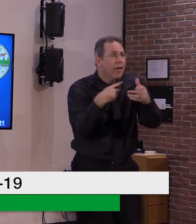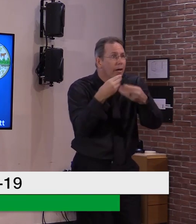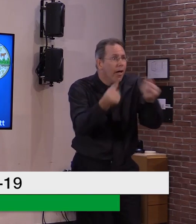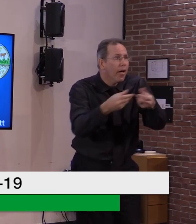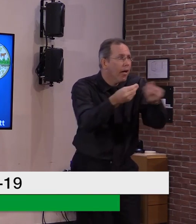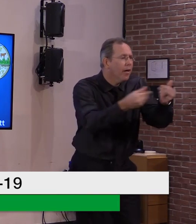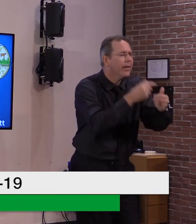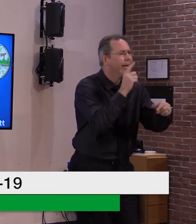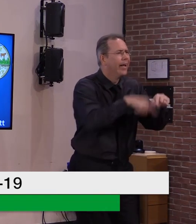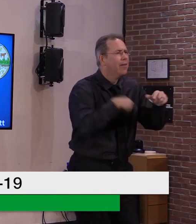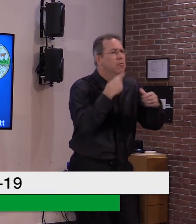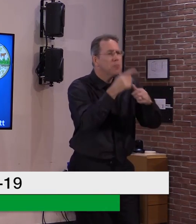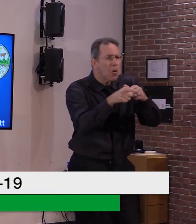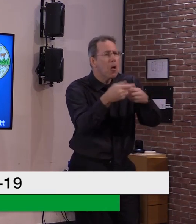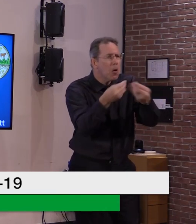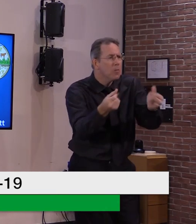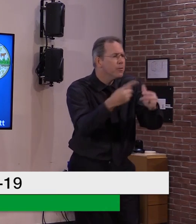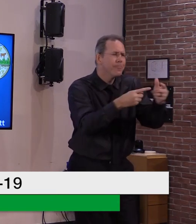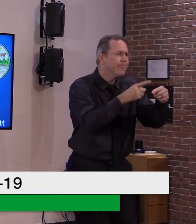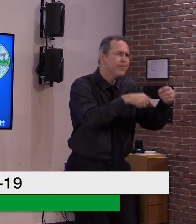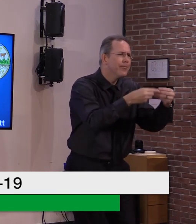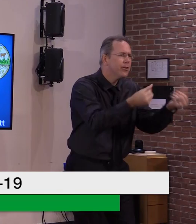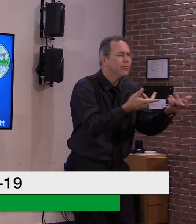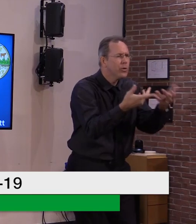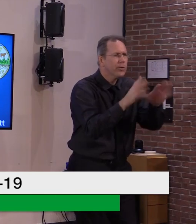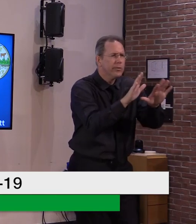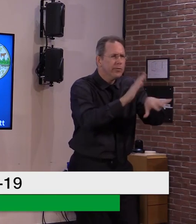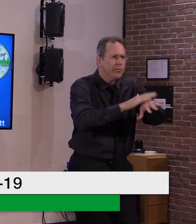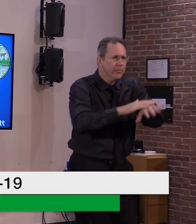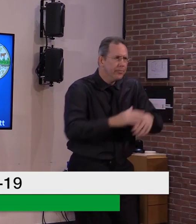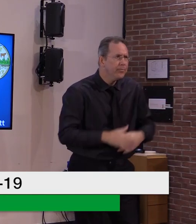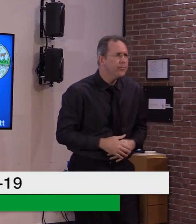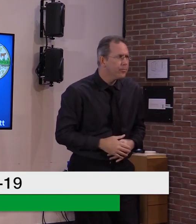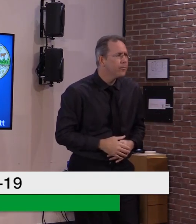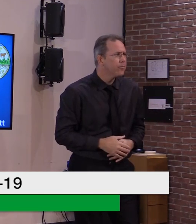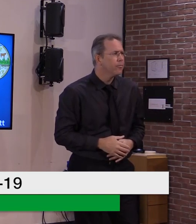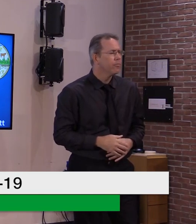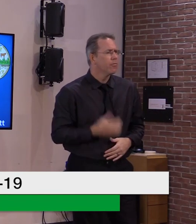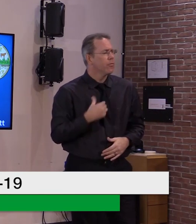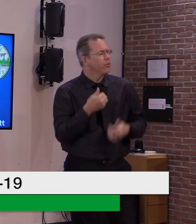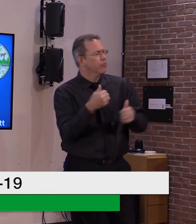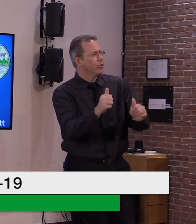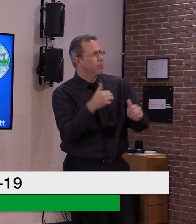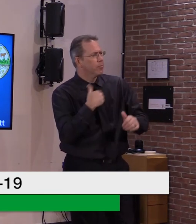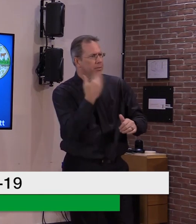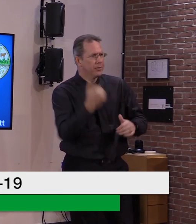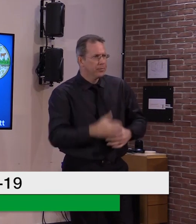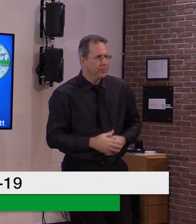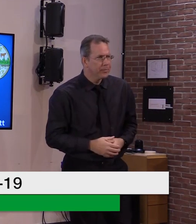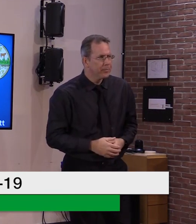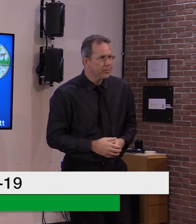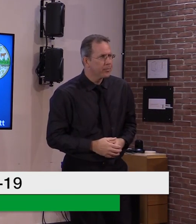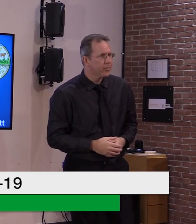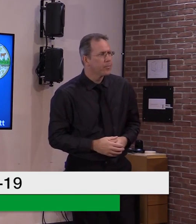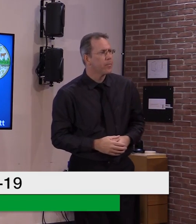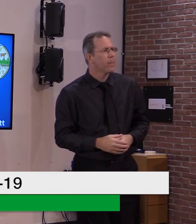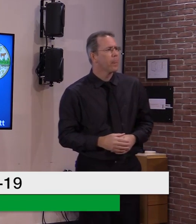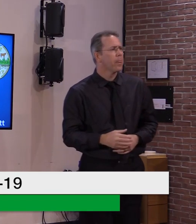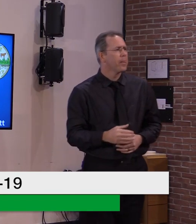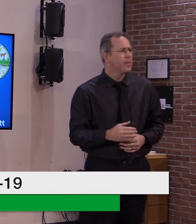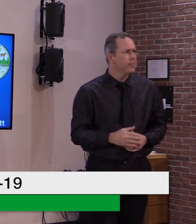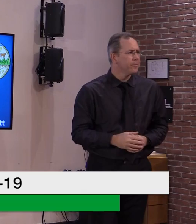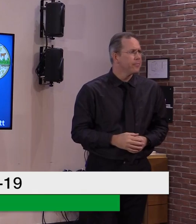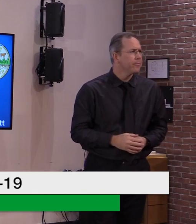gavin i also put a shout out to the vermont league of citizen towns they were very instrumental in